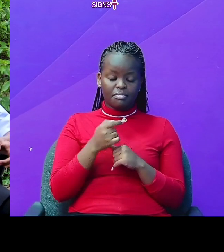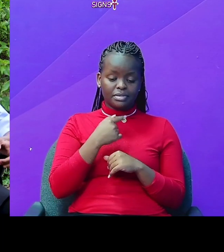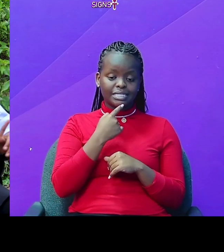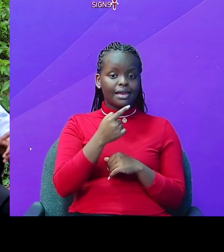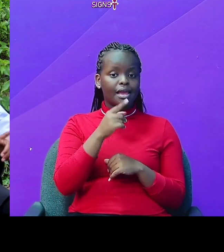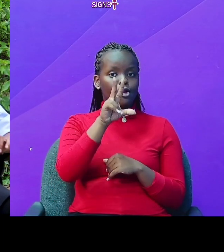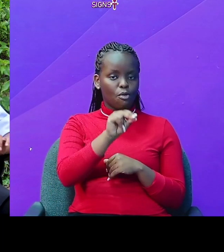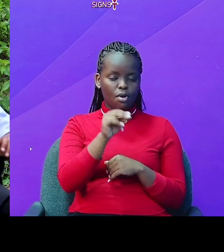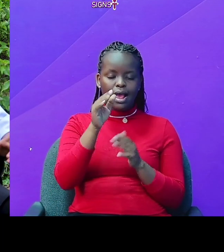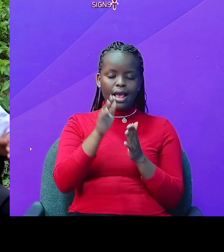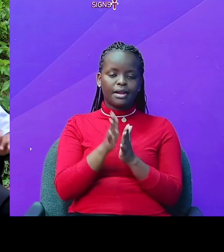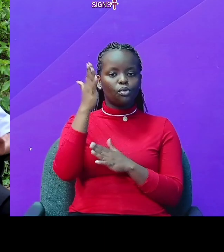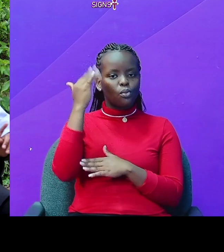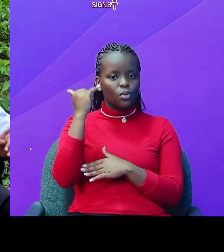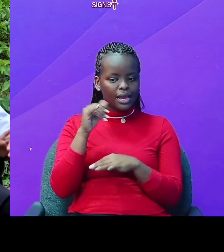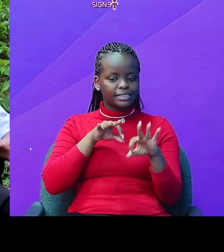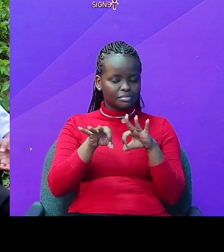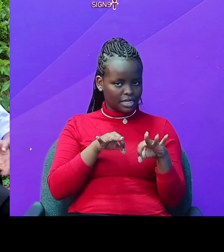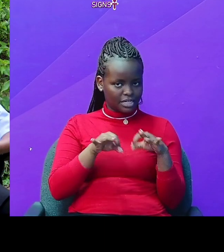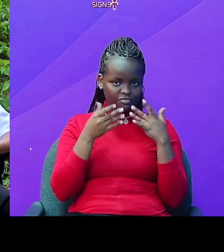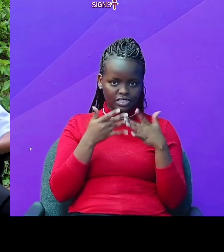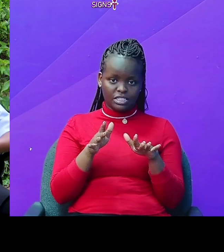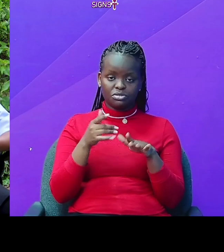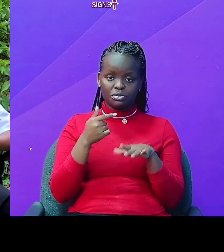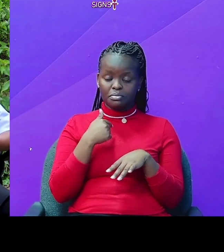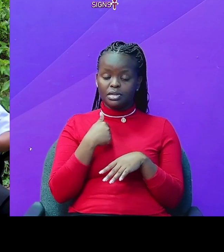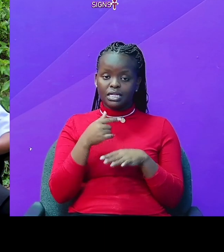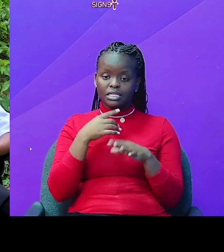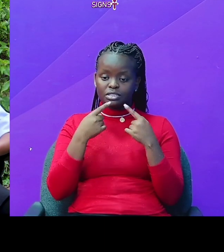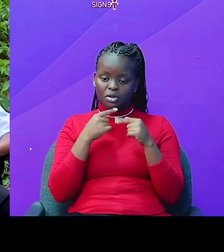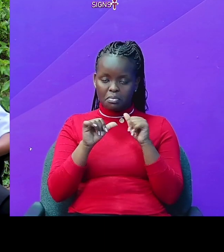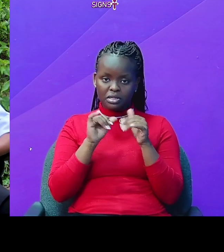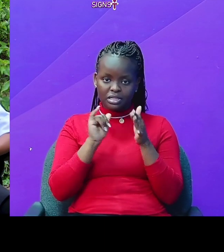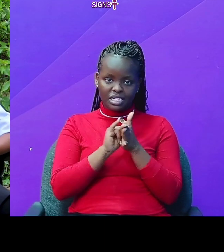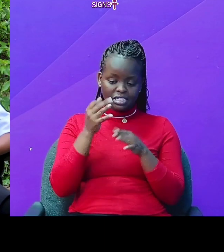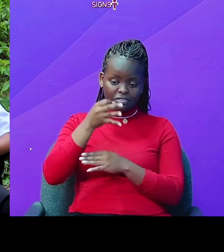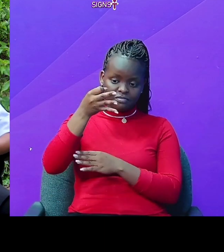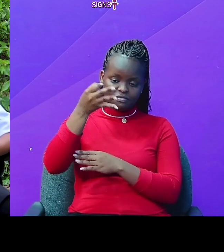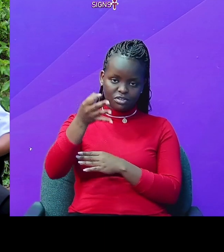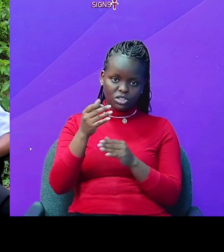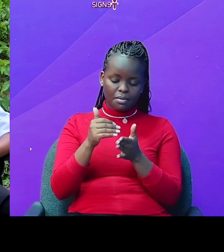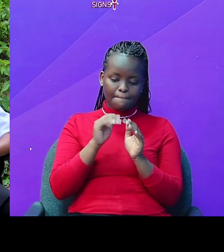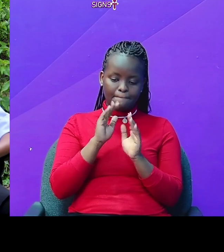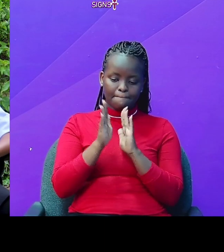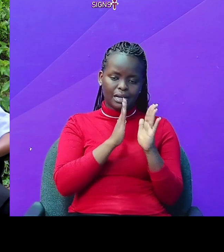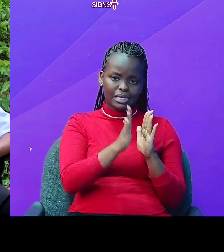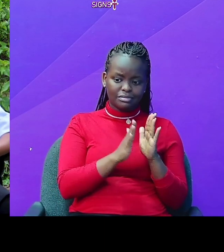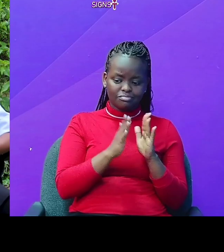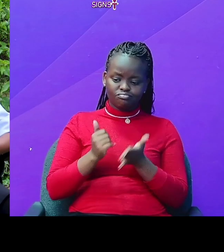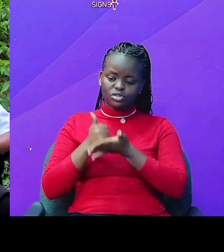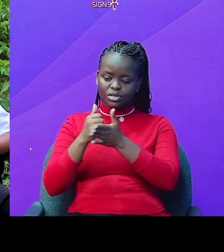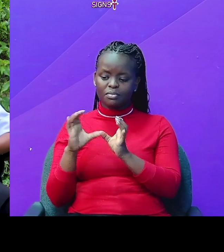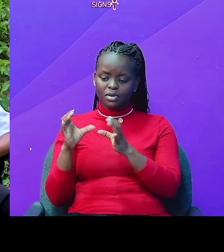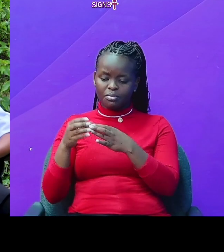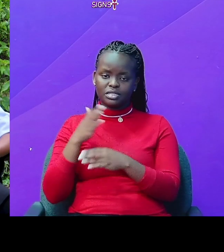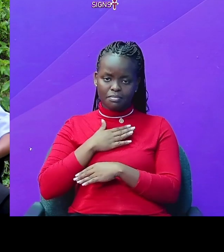why. So I thought about that, and now in future I'm planning to help my community. And what I can